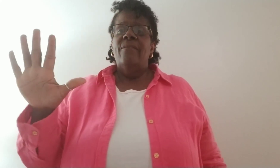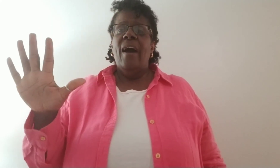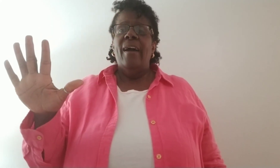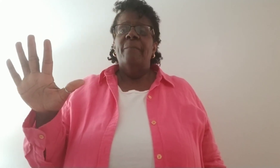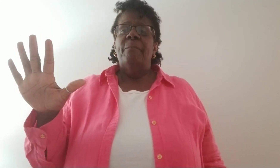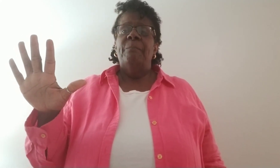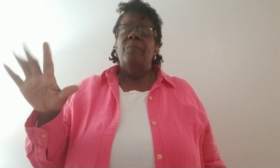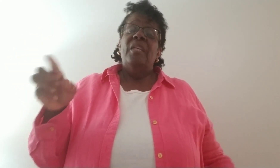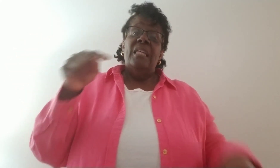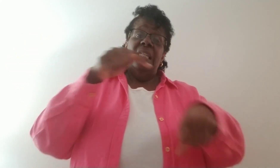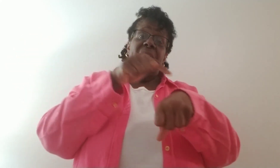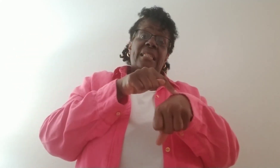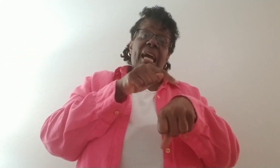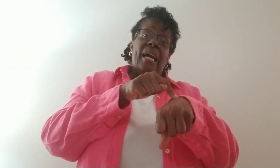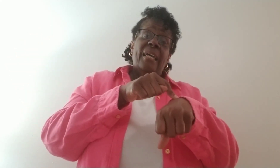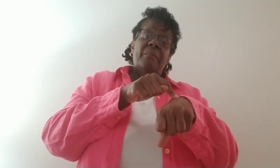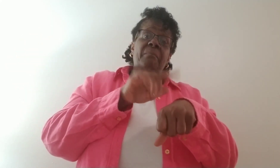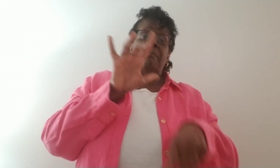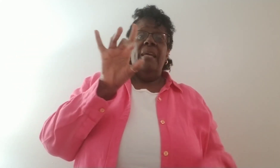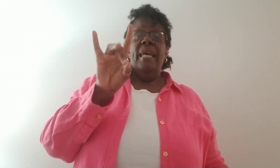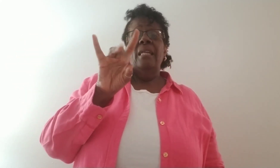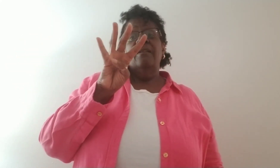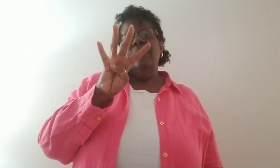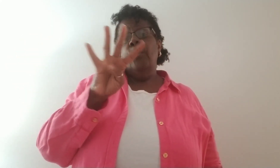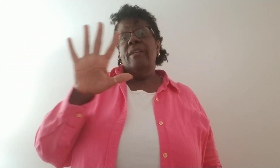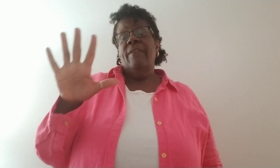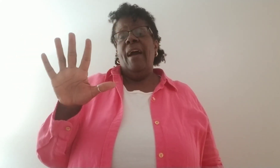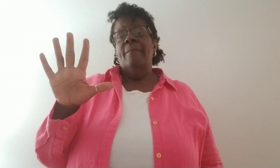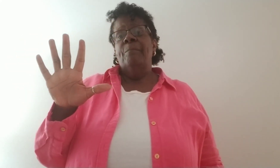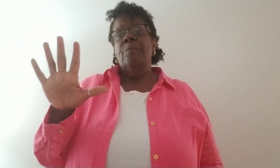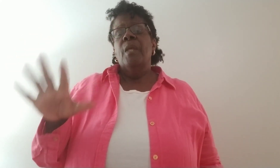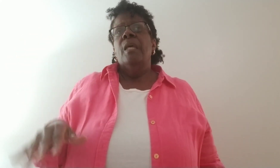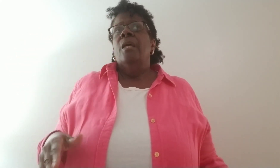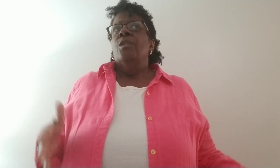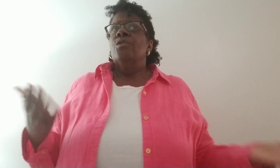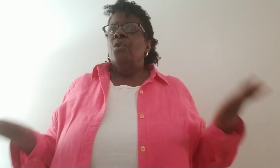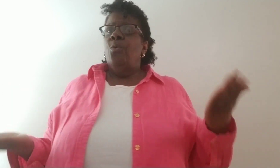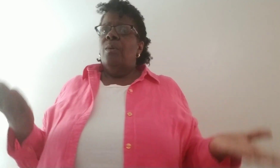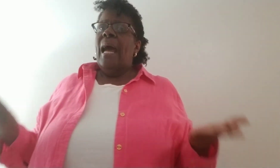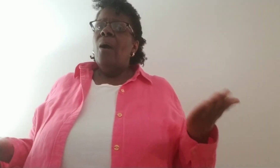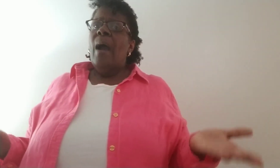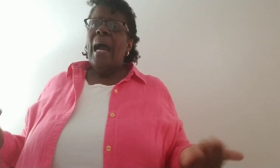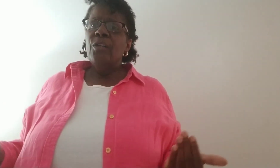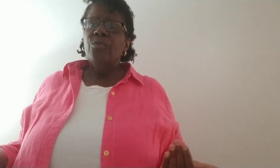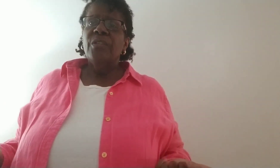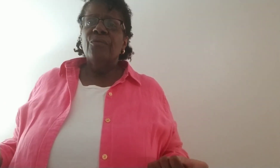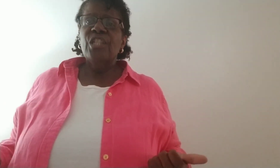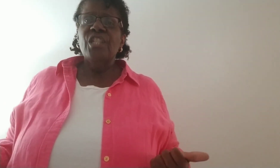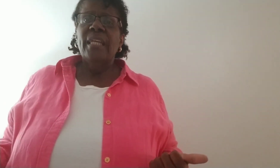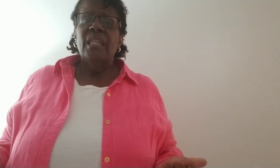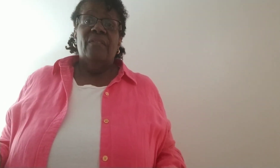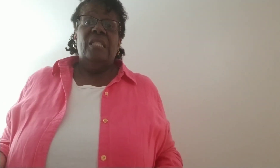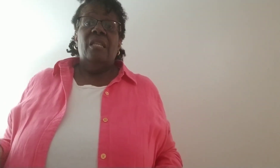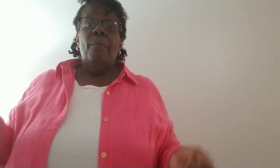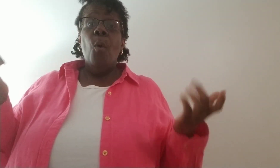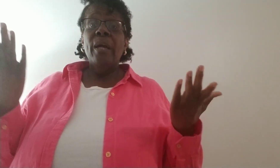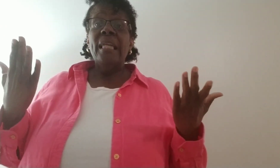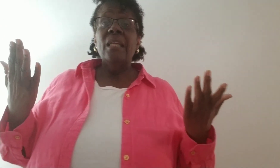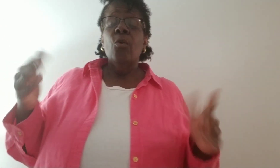6:45. Time, 8:45. So you now, how do you differentiate if it's in the morning or if it's